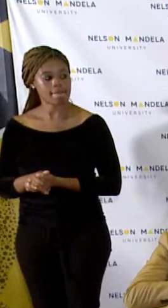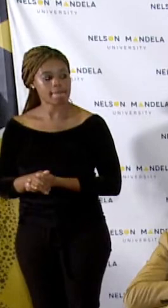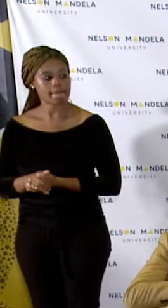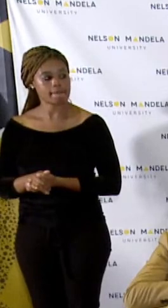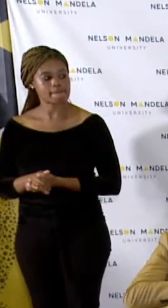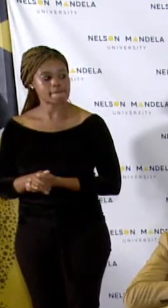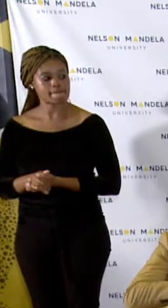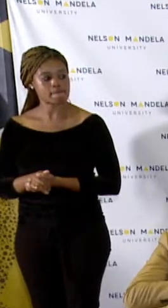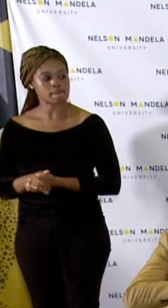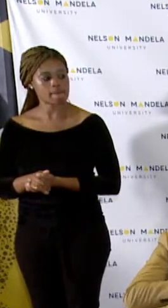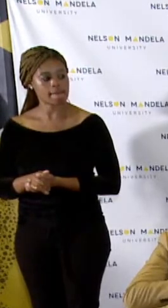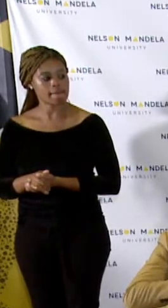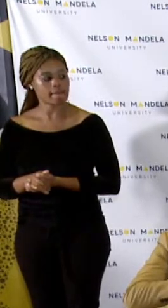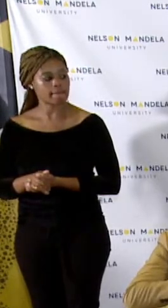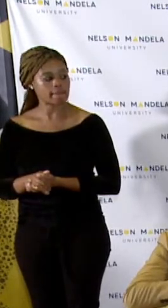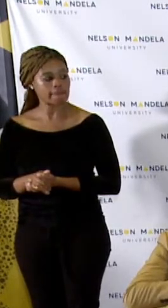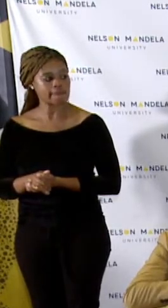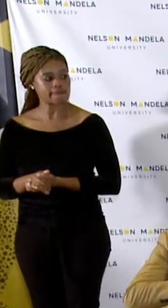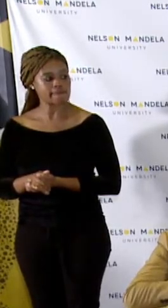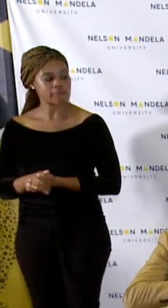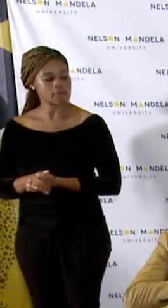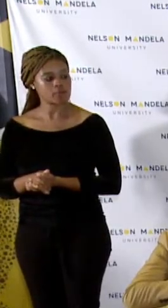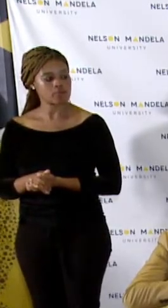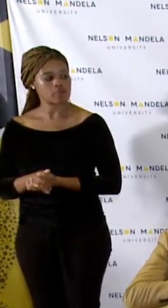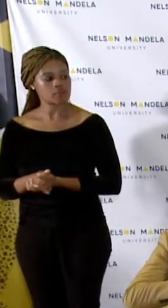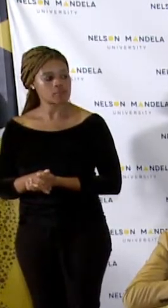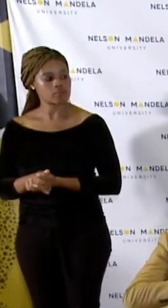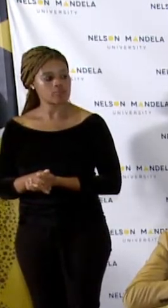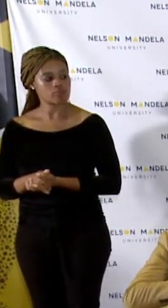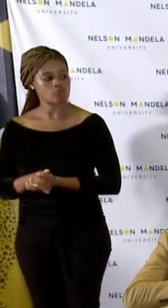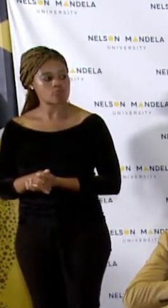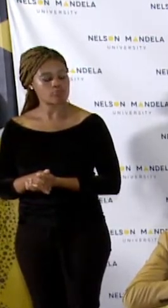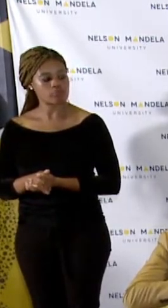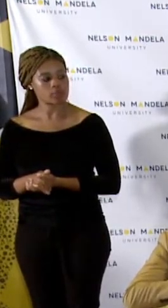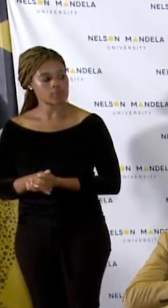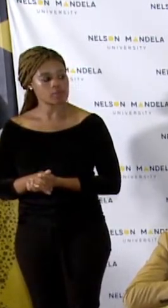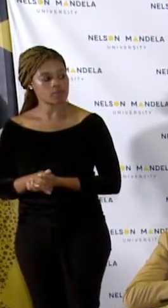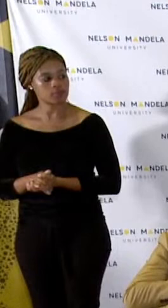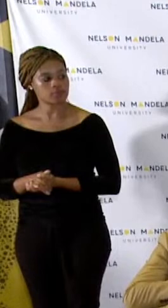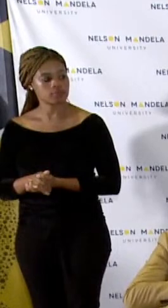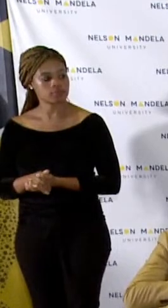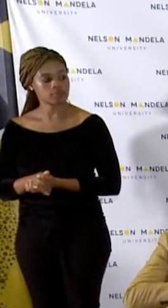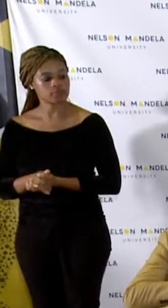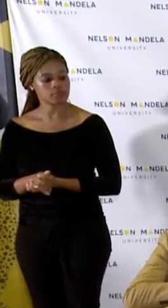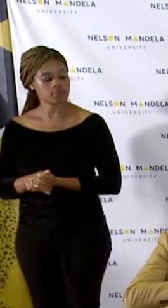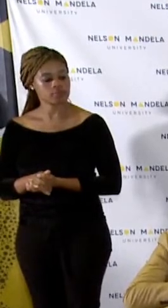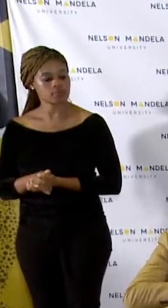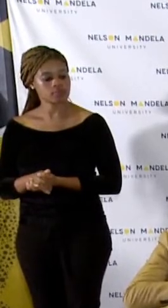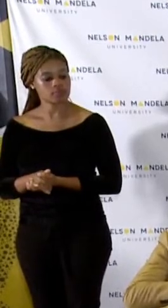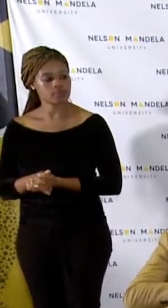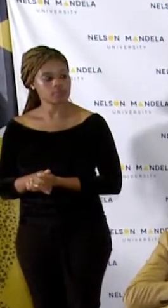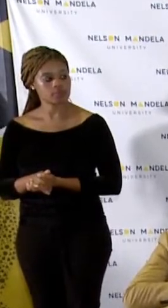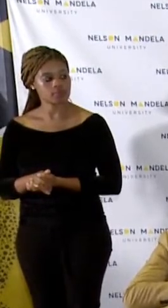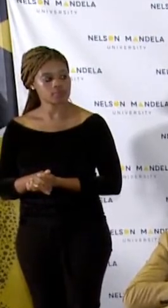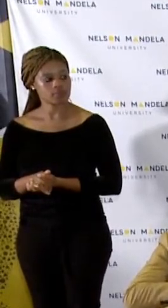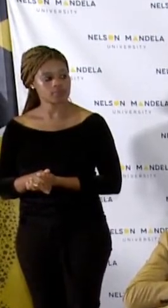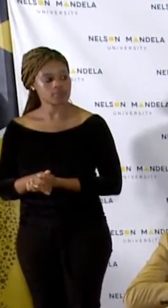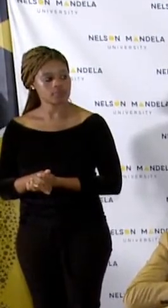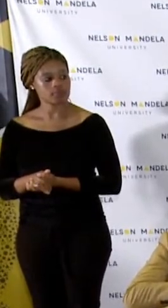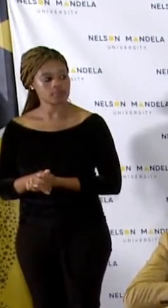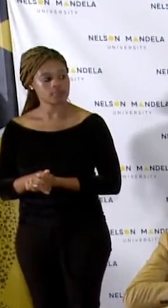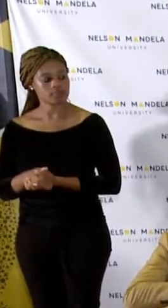trying to remember the guy's name. Sorry, I had it written down. Okay. Sorry. I think Peter Magubane. Yeah?